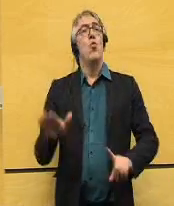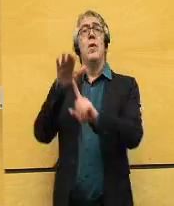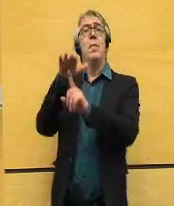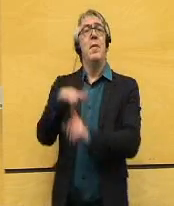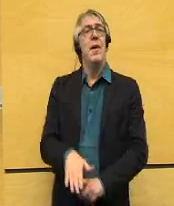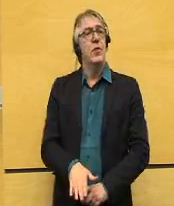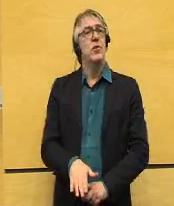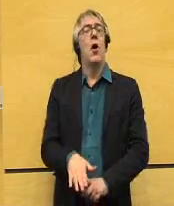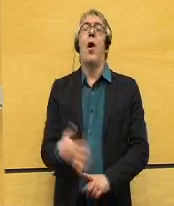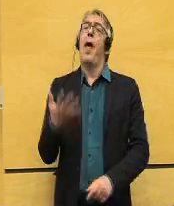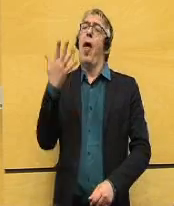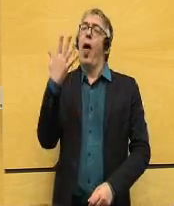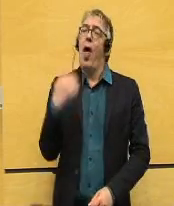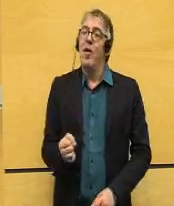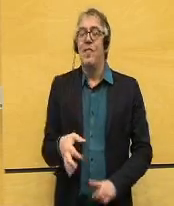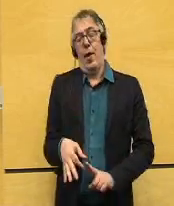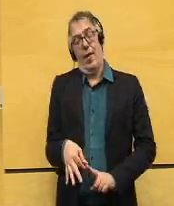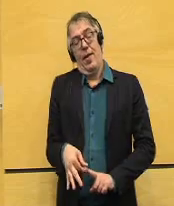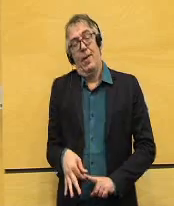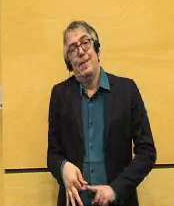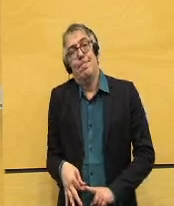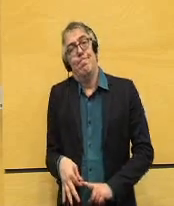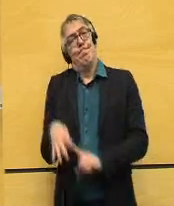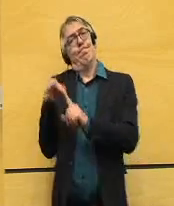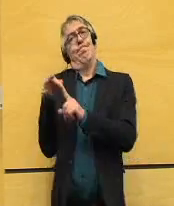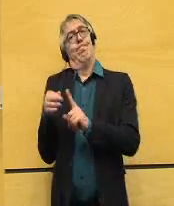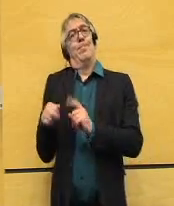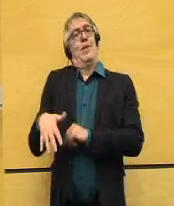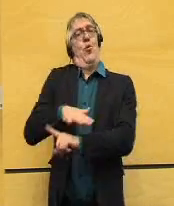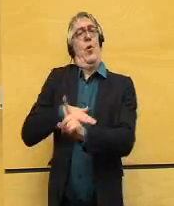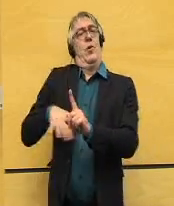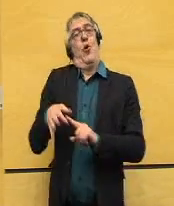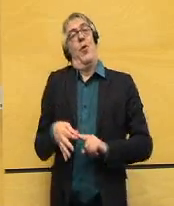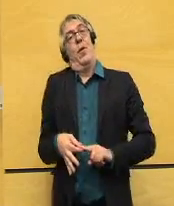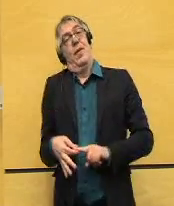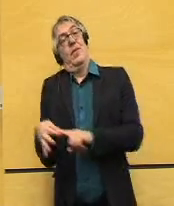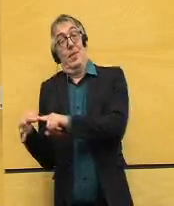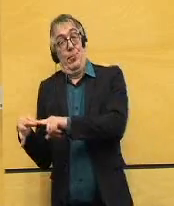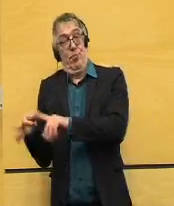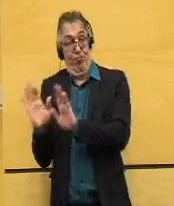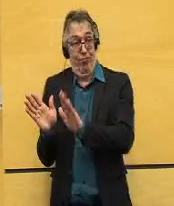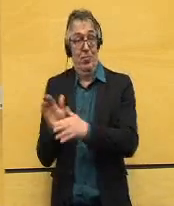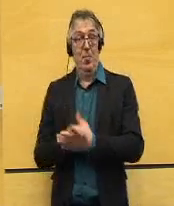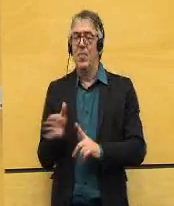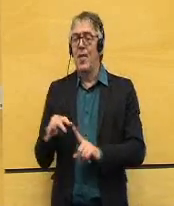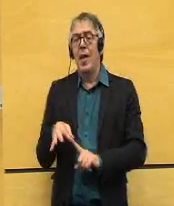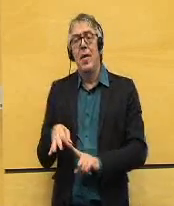non-discrimination. And the exception to the principle of non-discrimination is as follows: